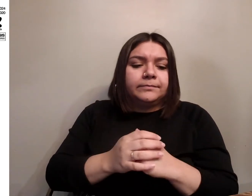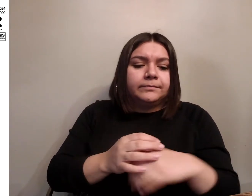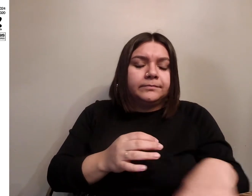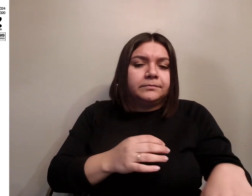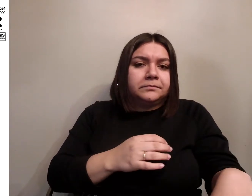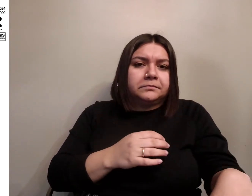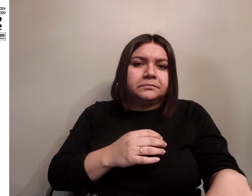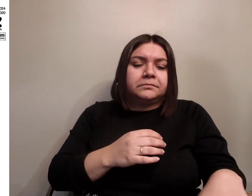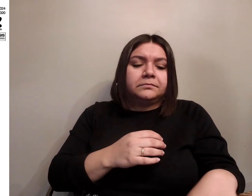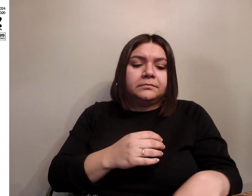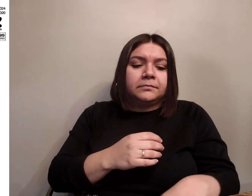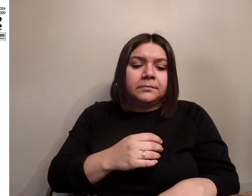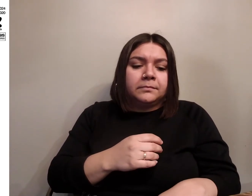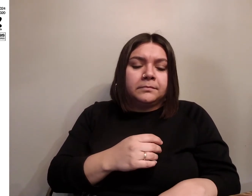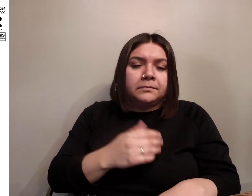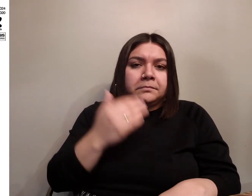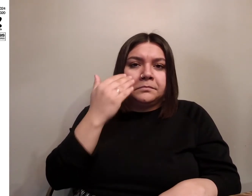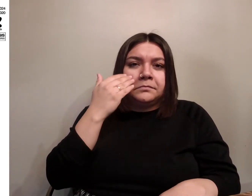as